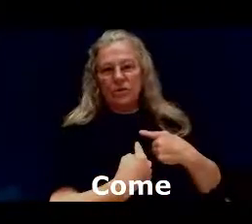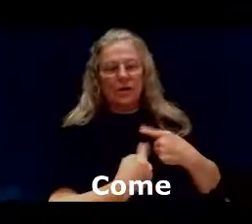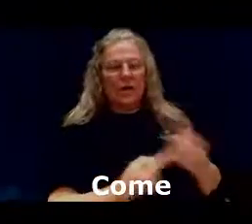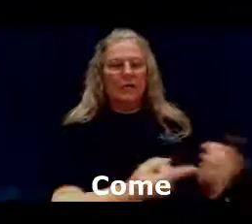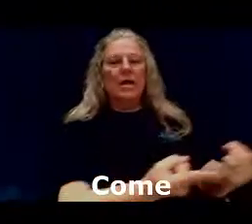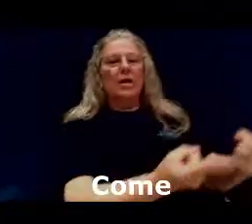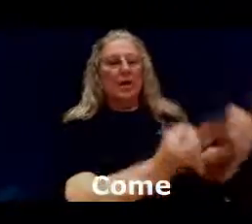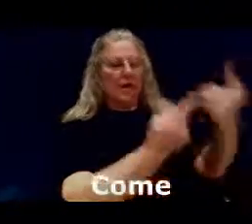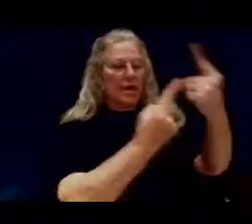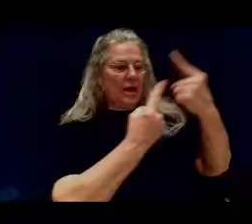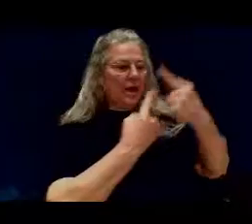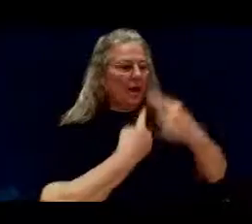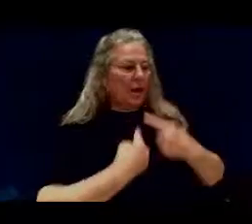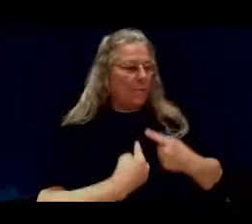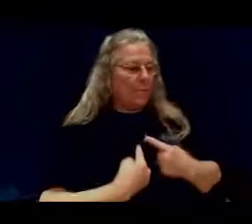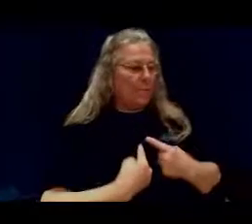yourself. Come.